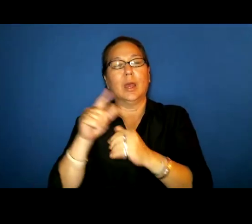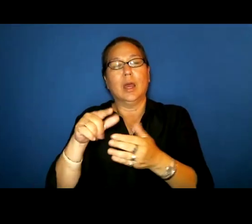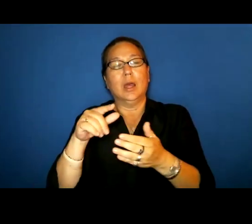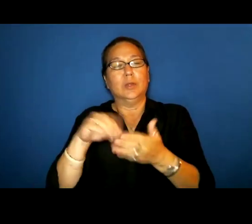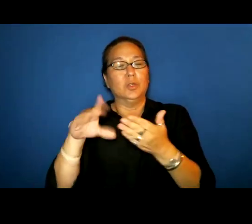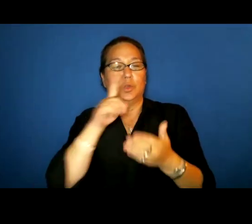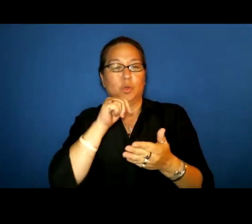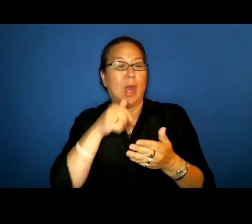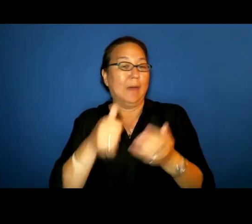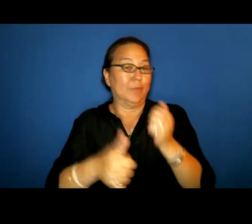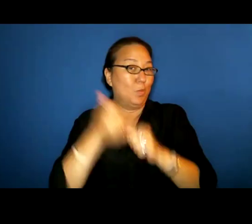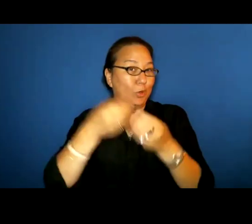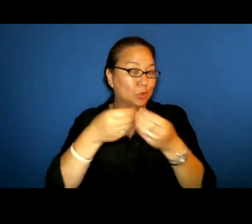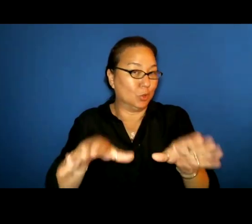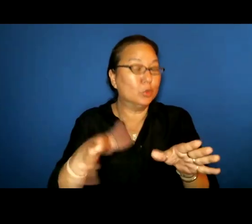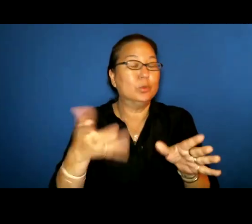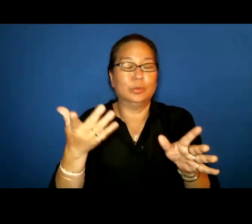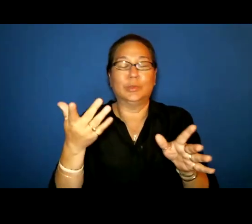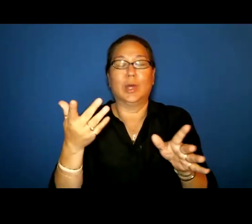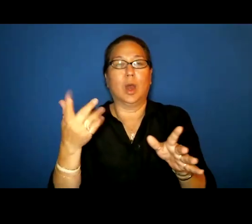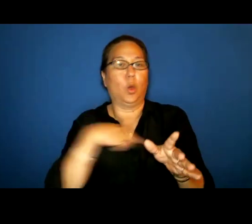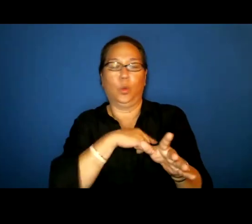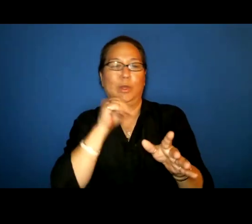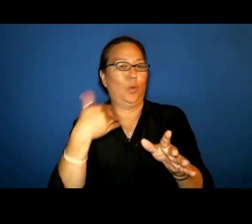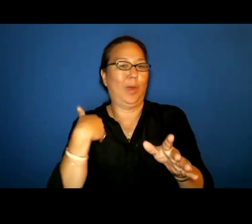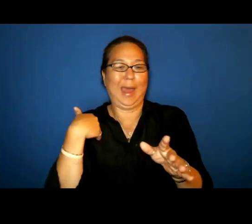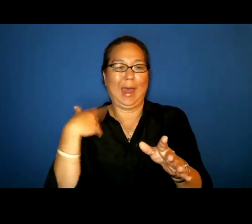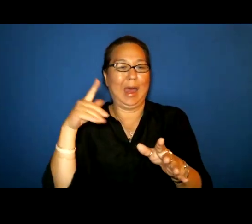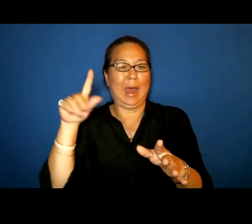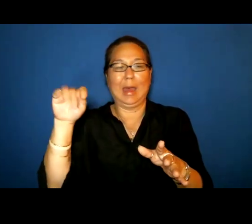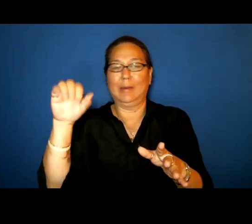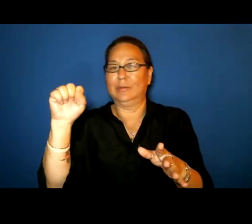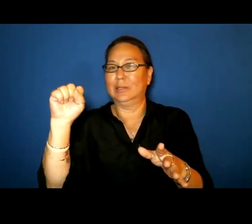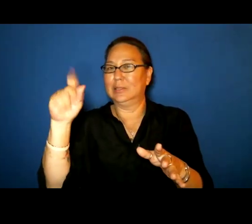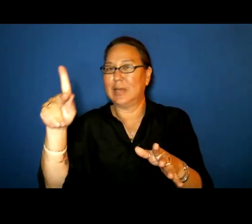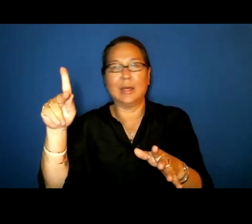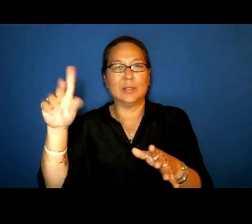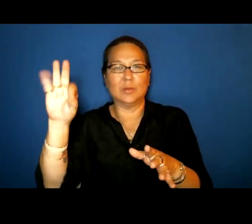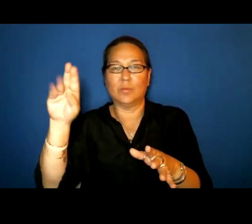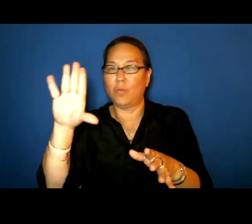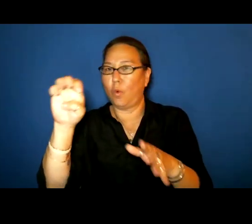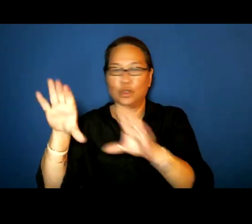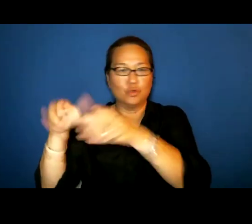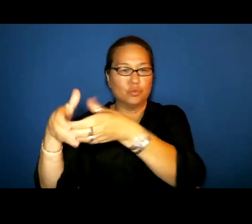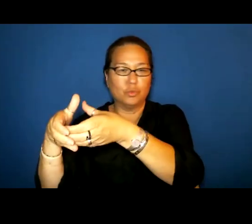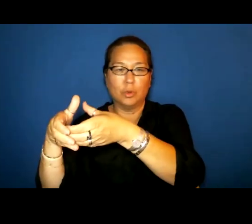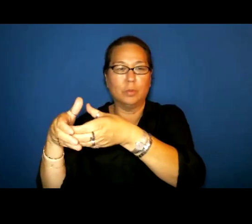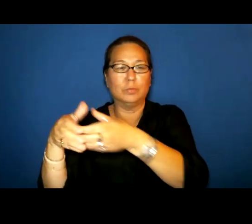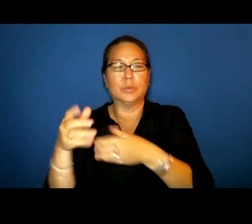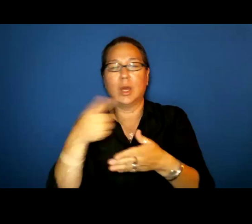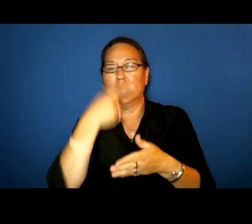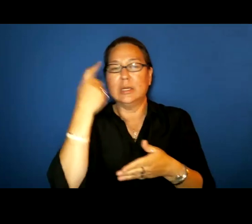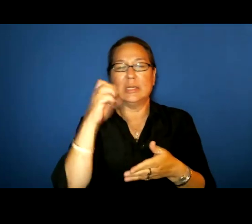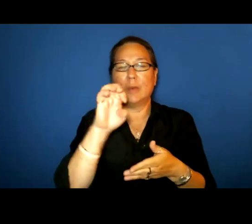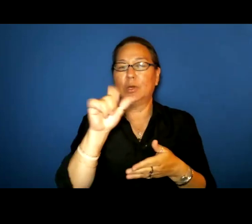lose? Instead, we have no more task forces. Summer exam school admissions public engagement amounted to